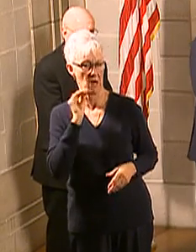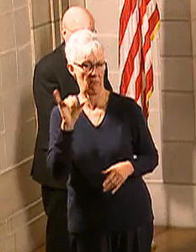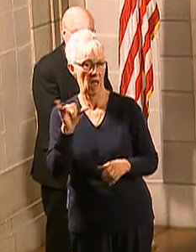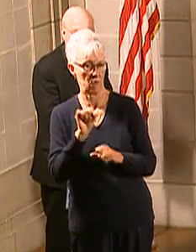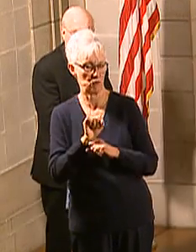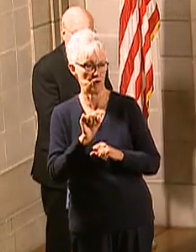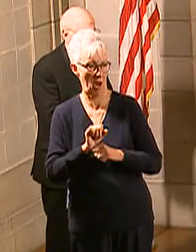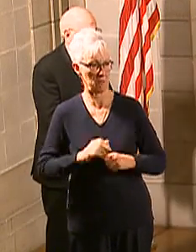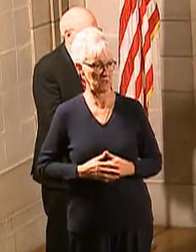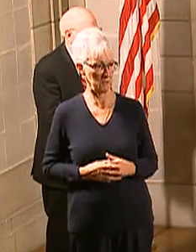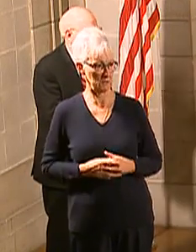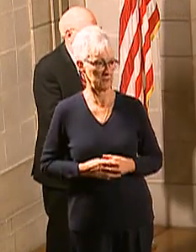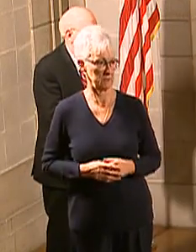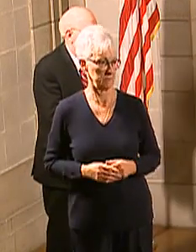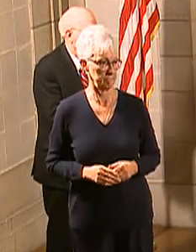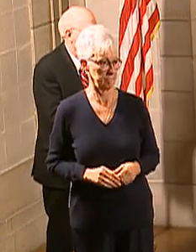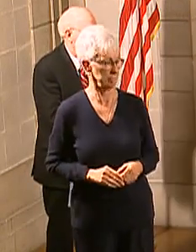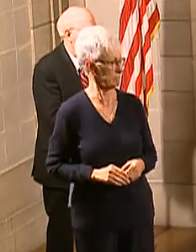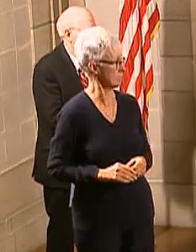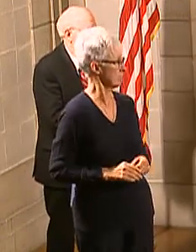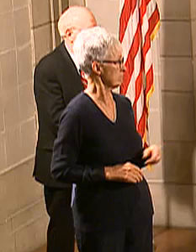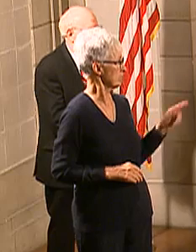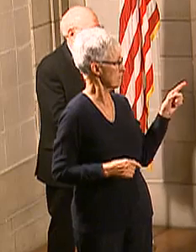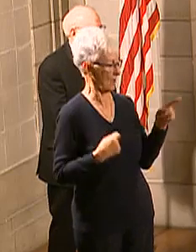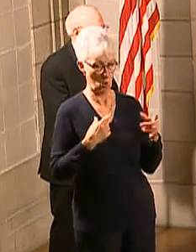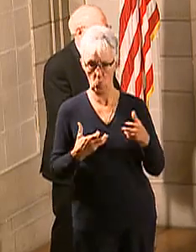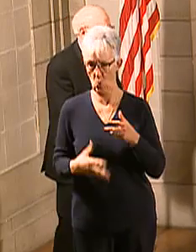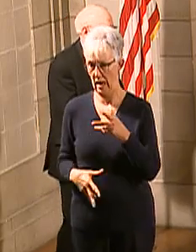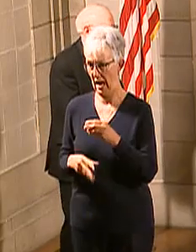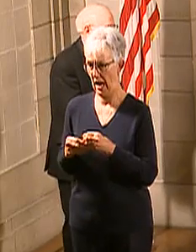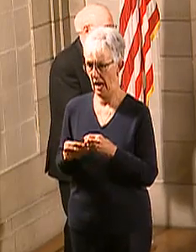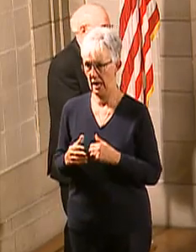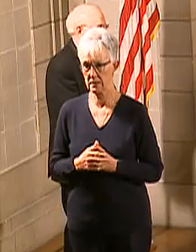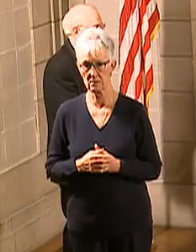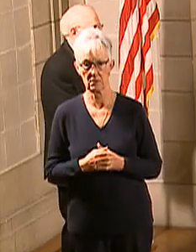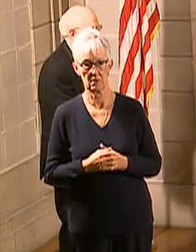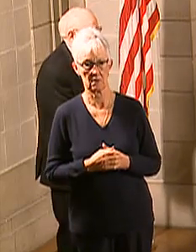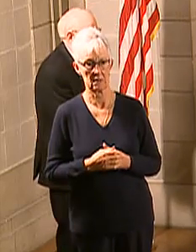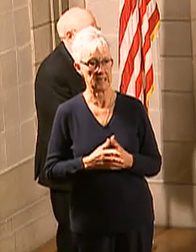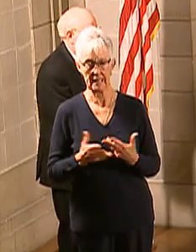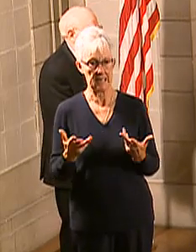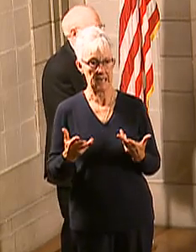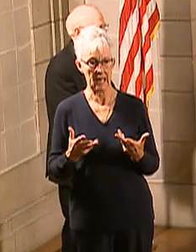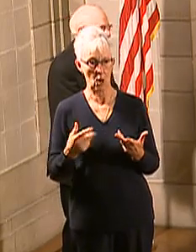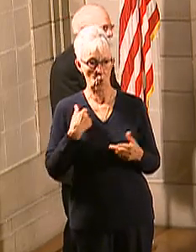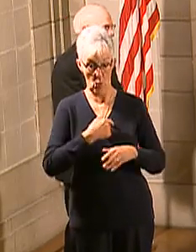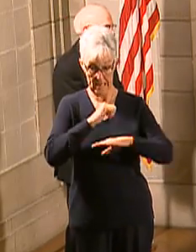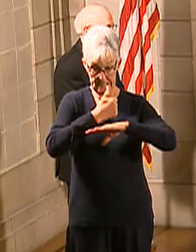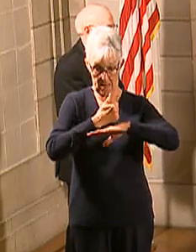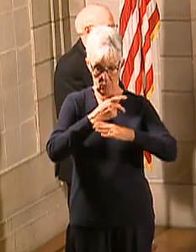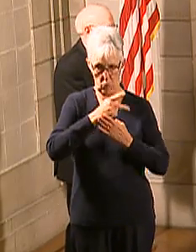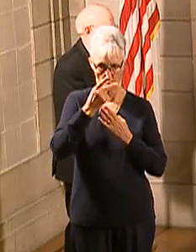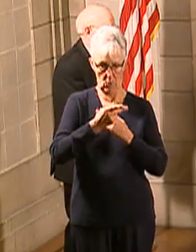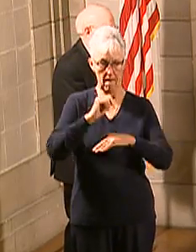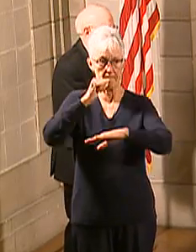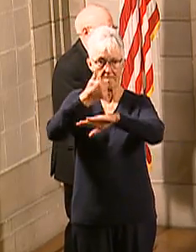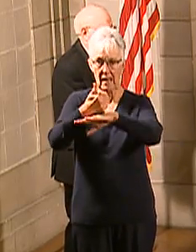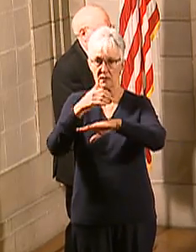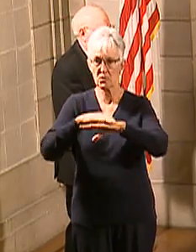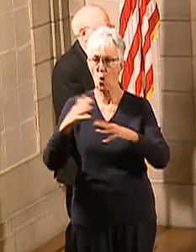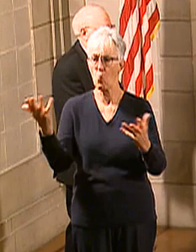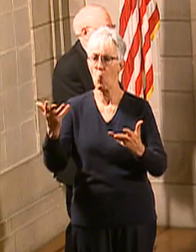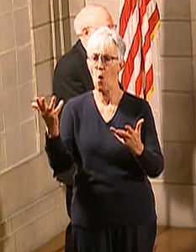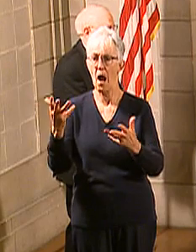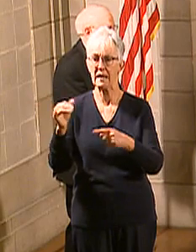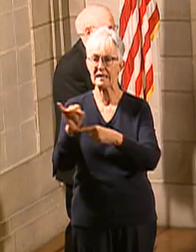Anybody else? Mark? Matt? Rather? I would just add that, again, it's very much industry-driven. And while we, too, have started out with